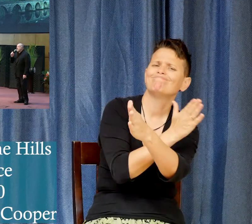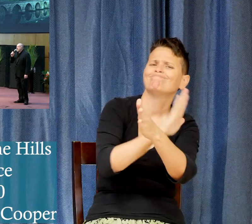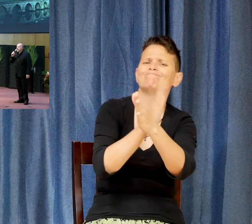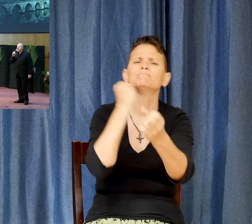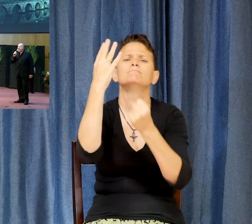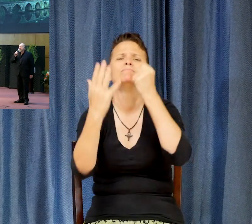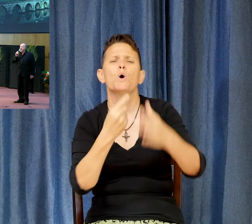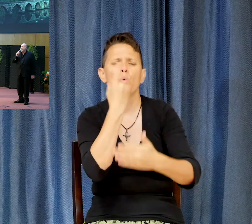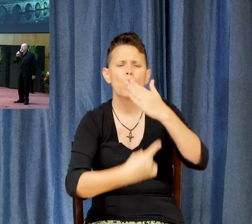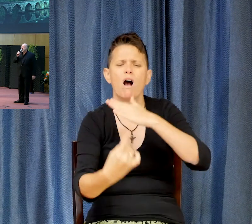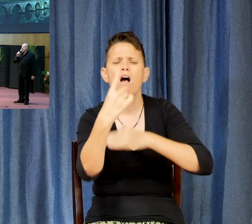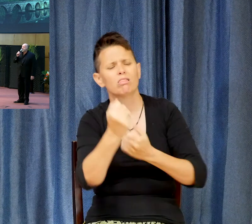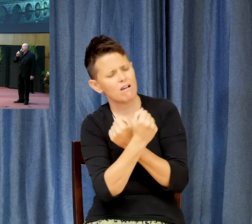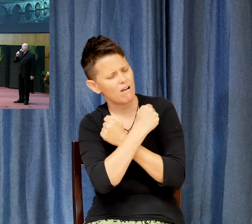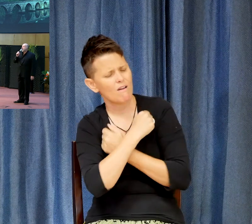love,